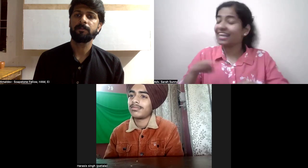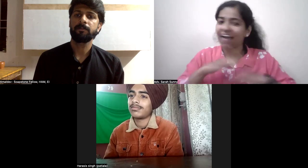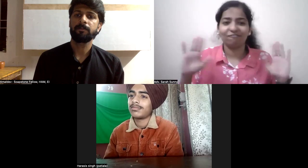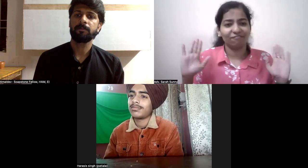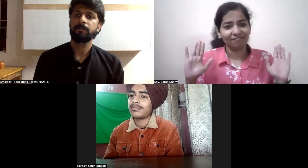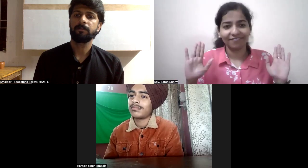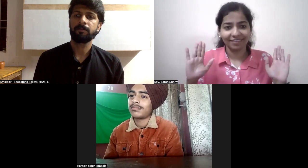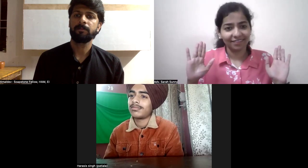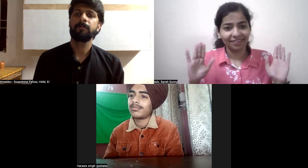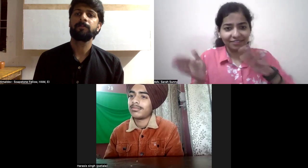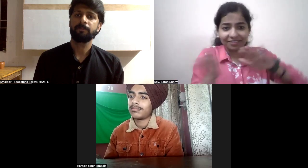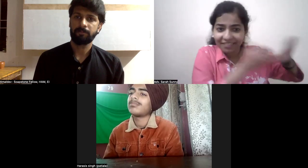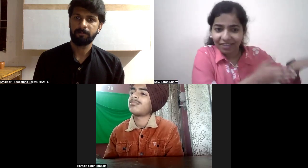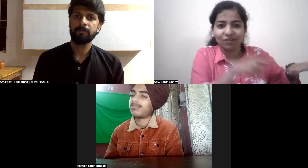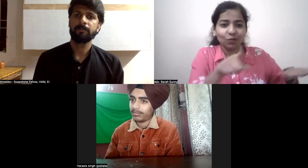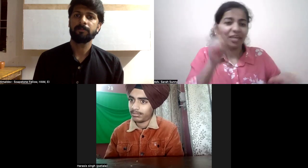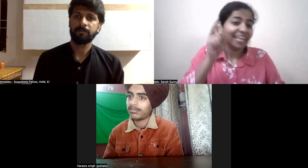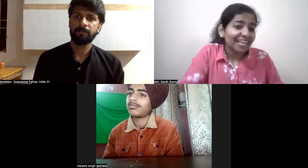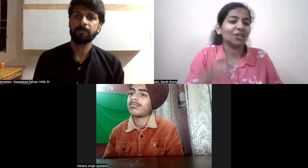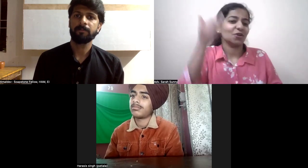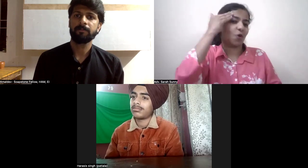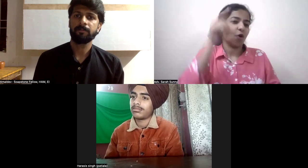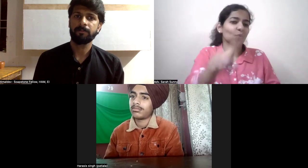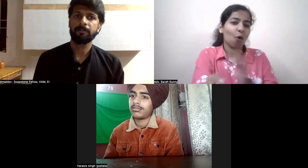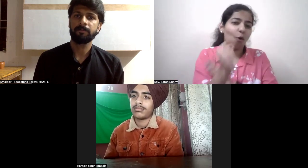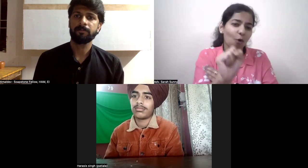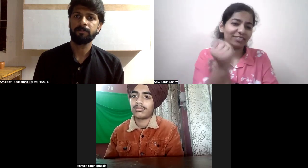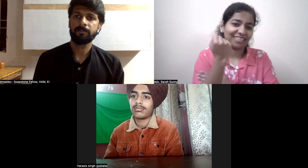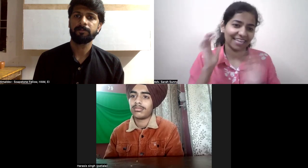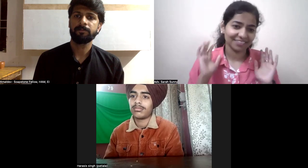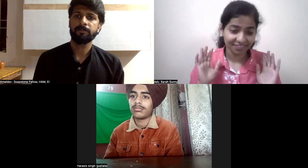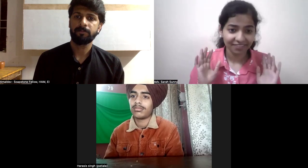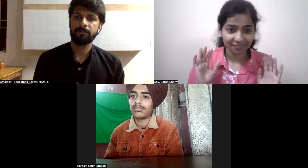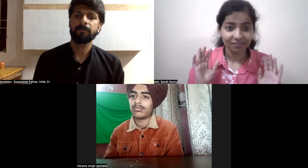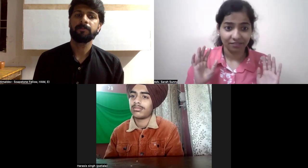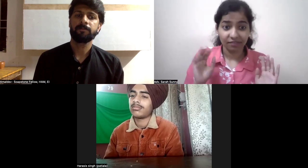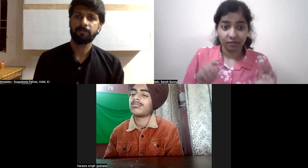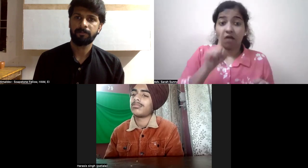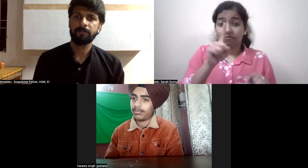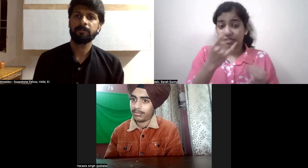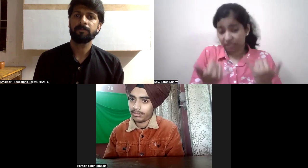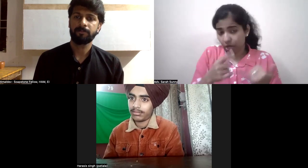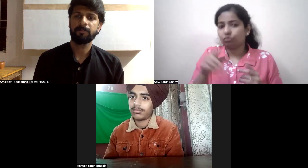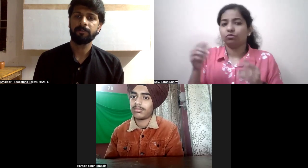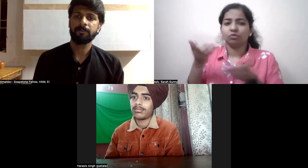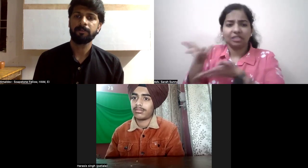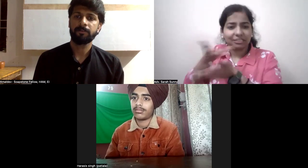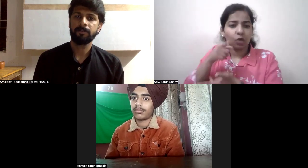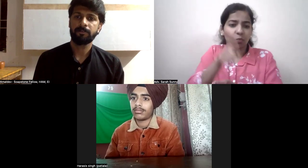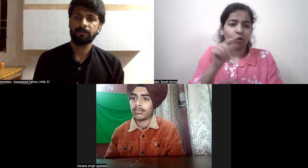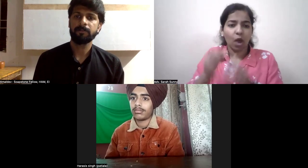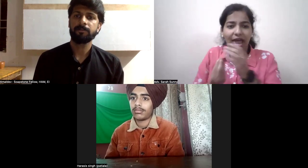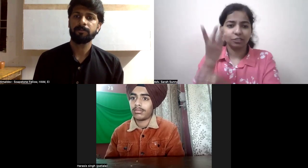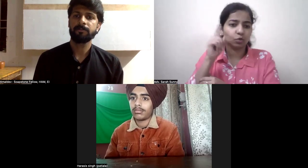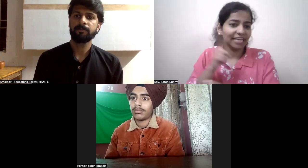take anyone to court. So yes, you need to know your own rights and advocate